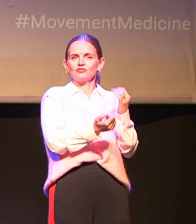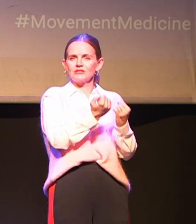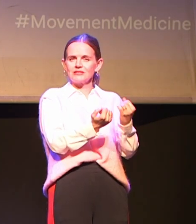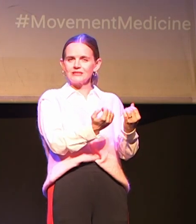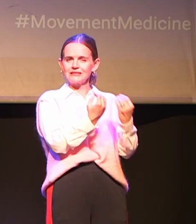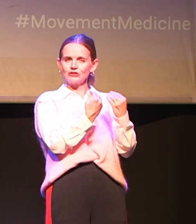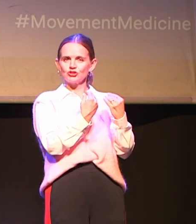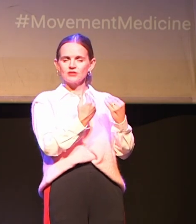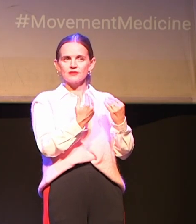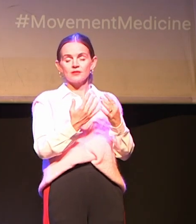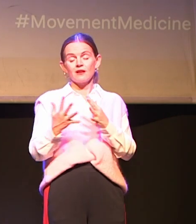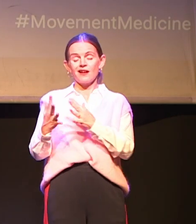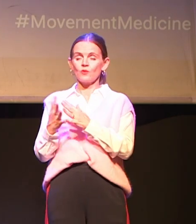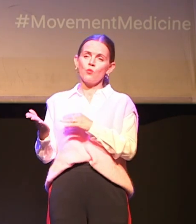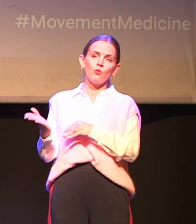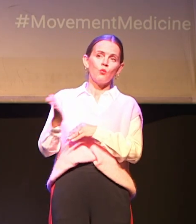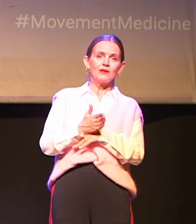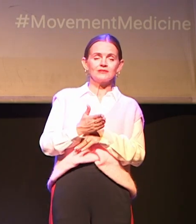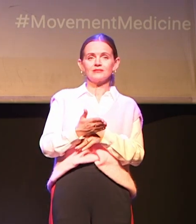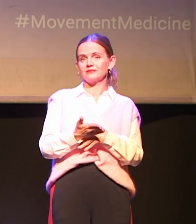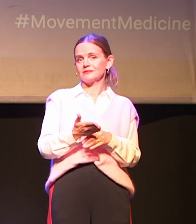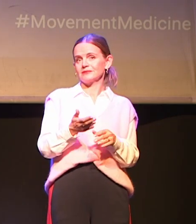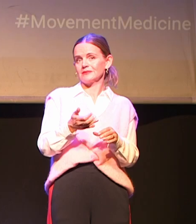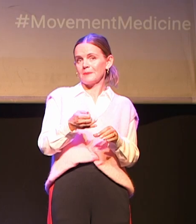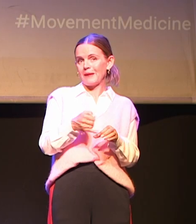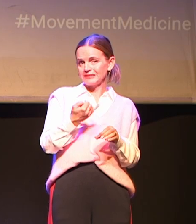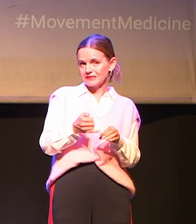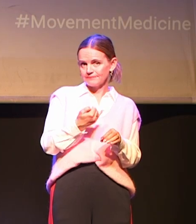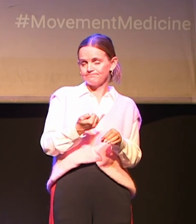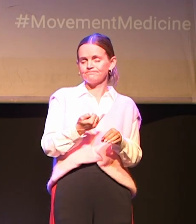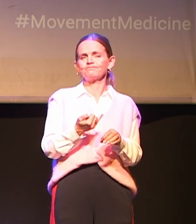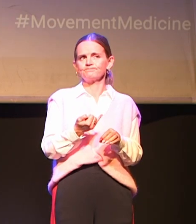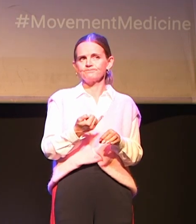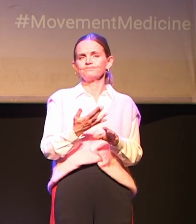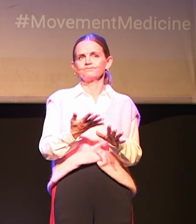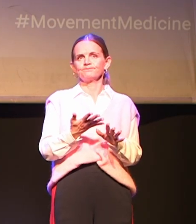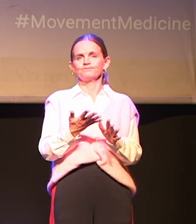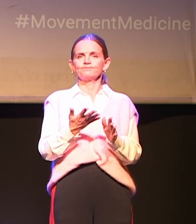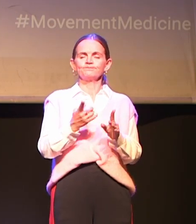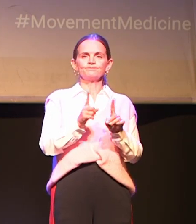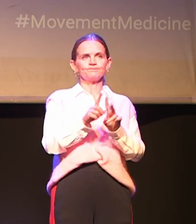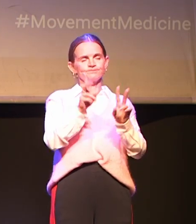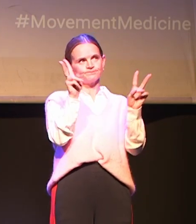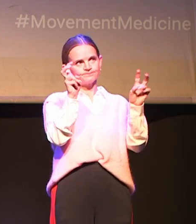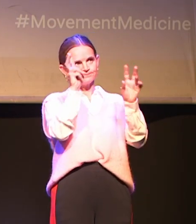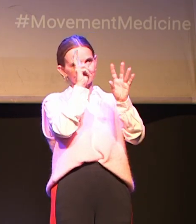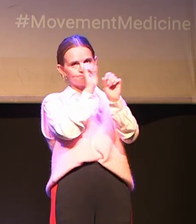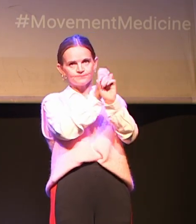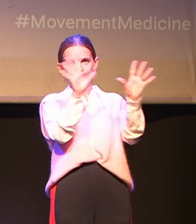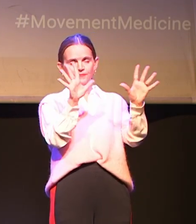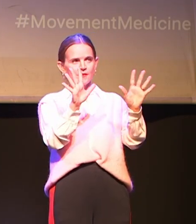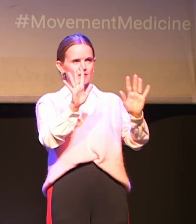in particular has done, and maybe that's not the whole story, but this kind of fix it energy, like we're